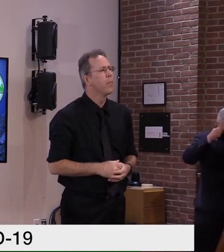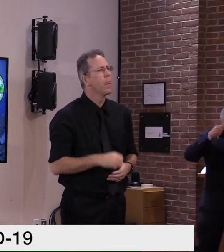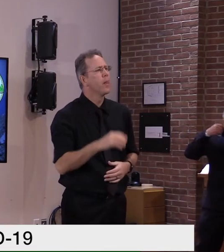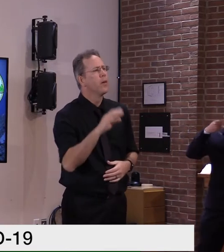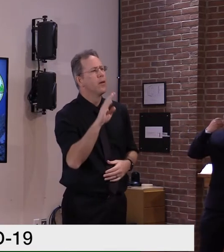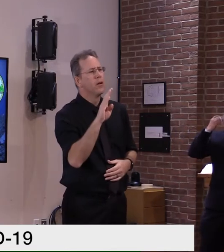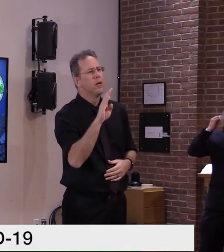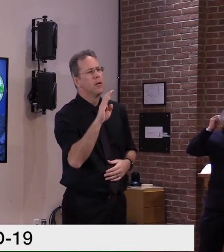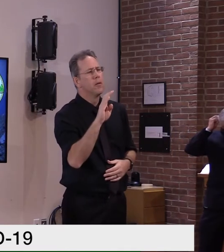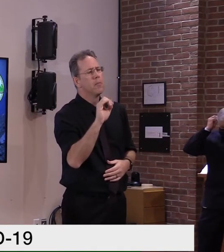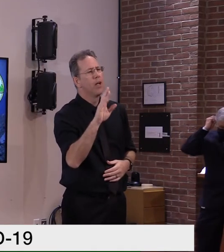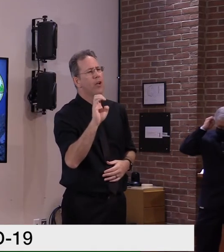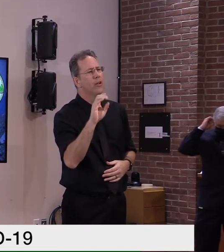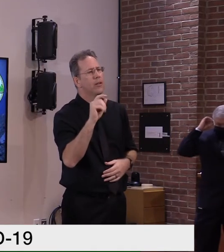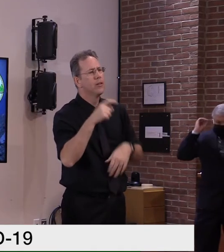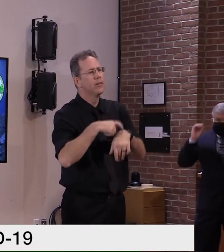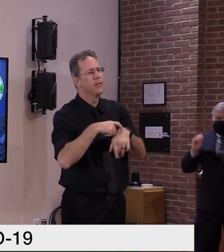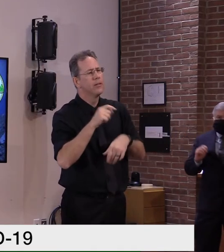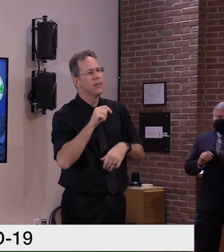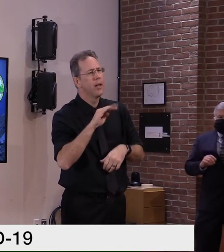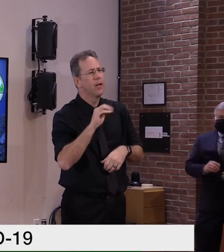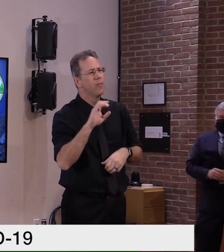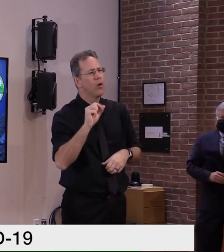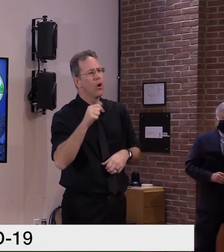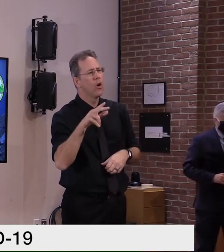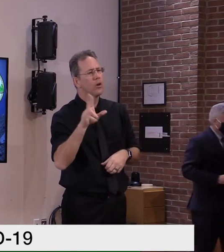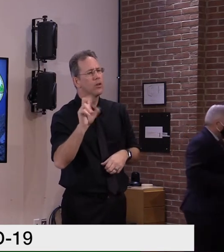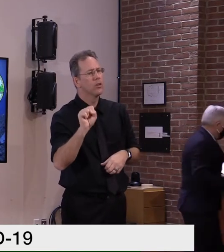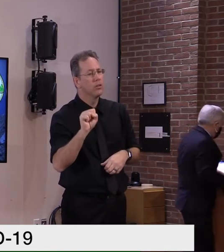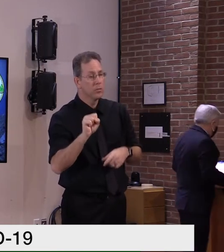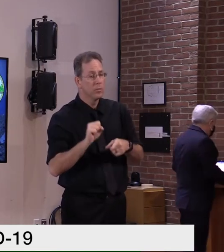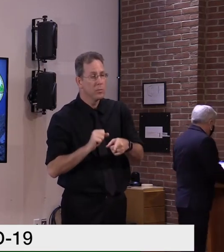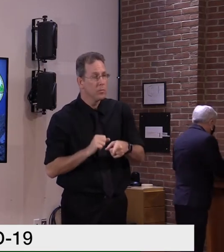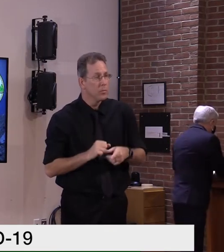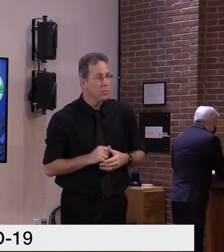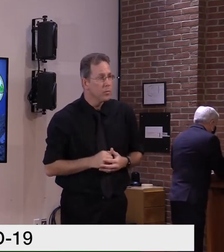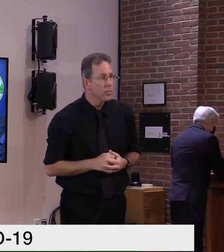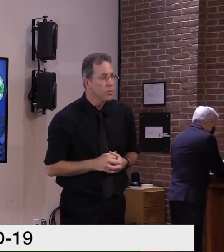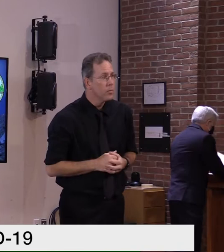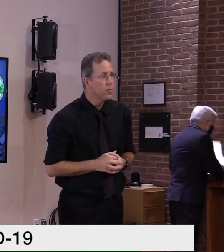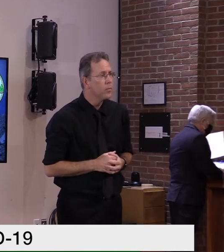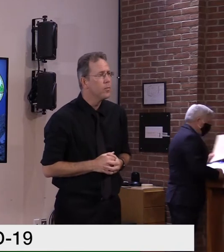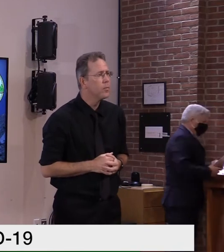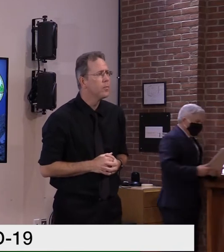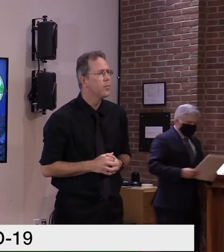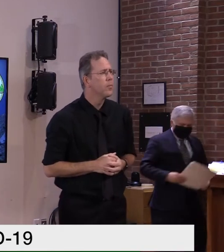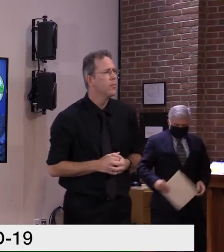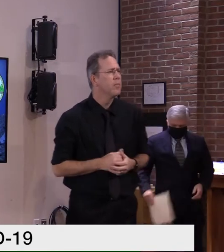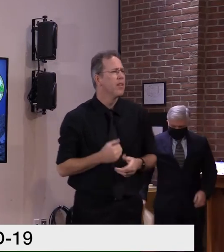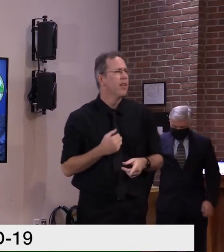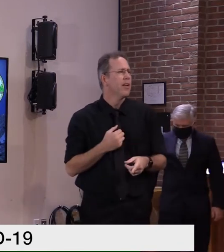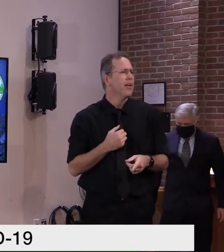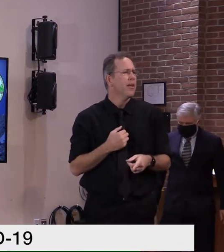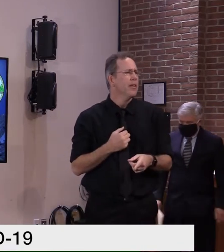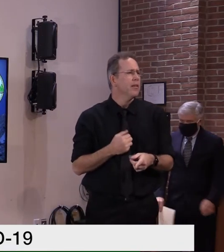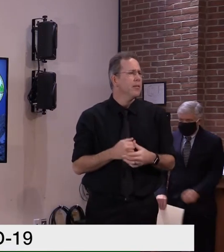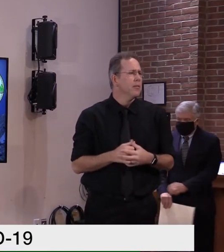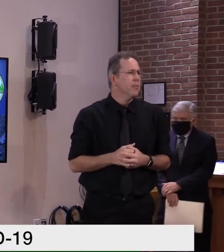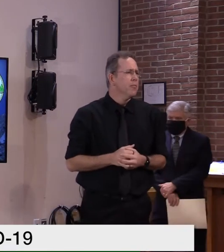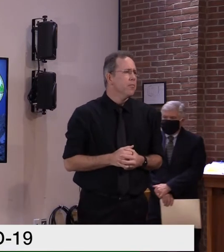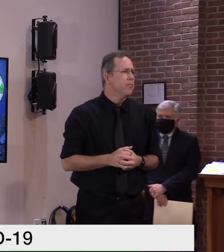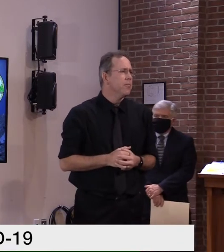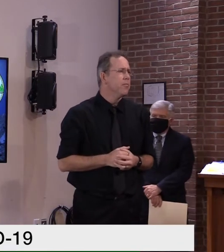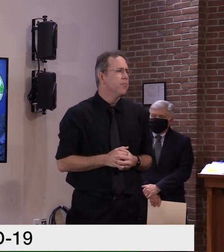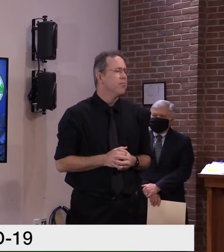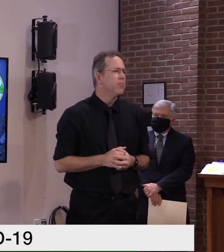Yes, thank you. This probably is going to be in the same vein of it's too early to tell, but the state had mentioned in the email where the mistake was, where everyone was